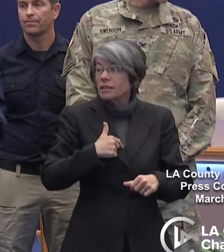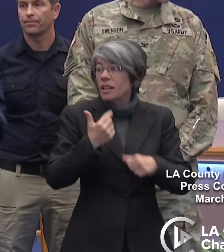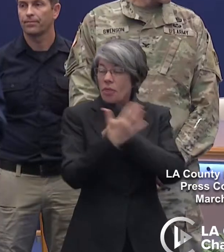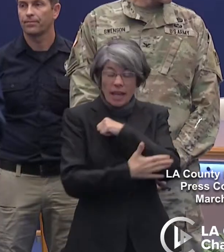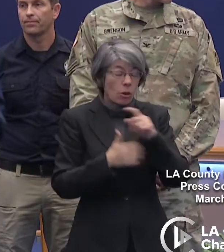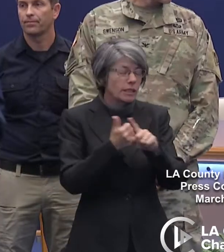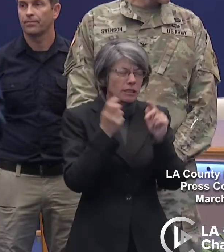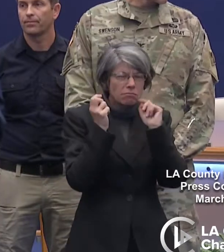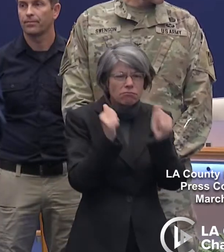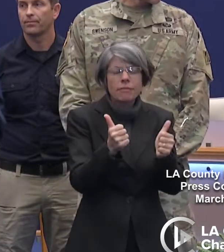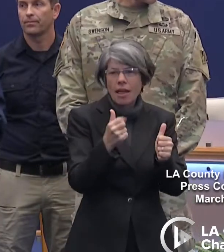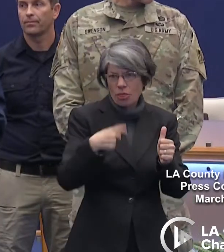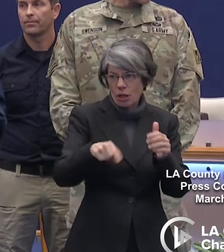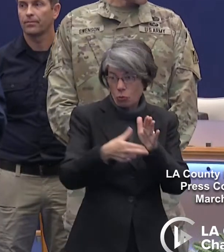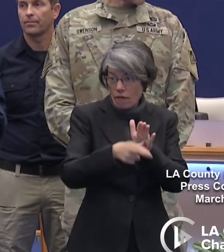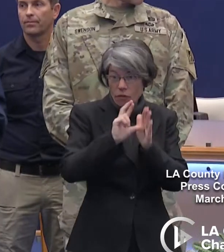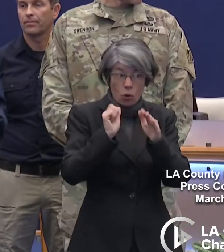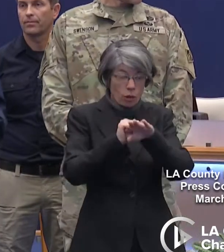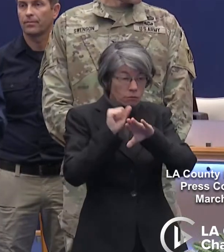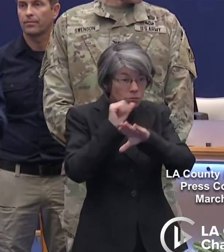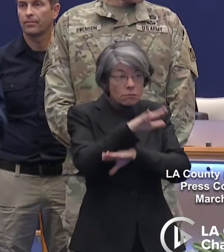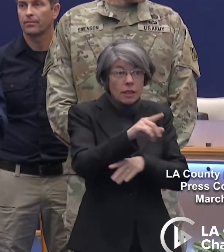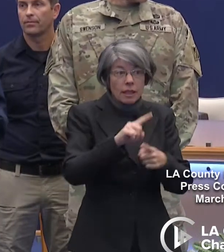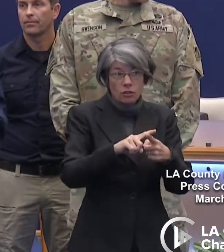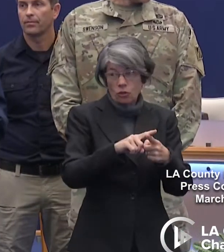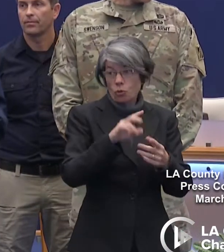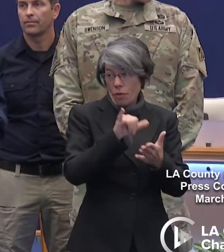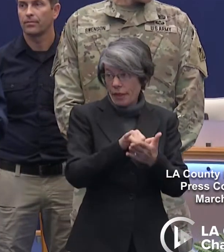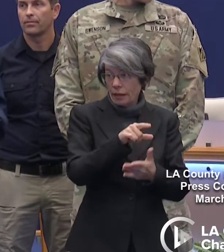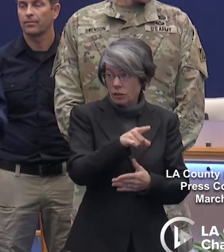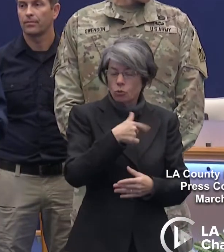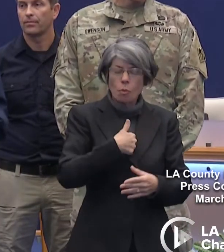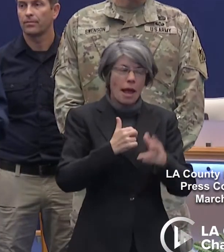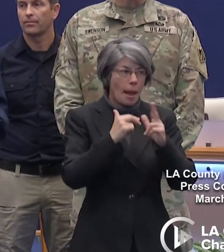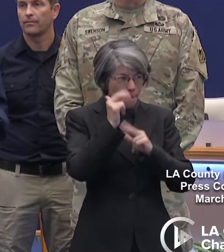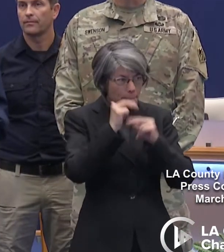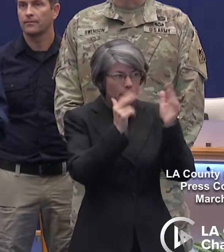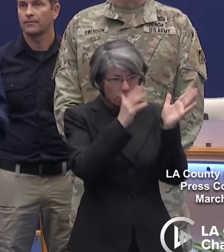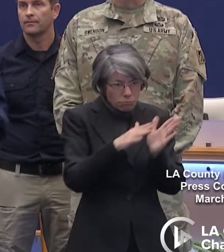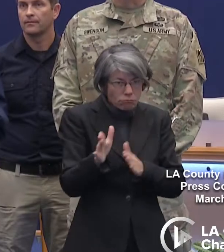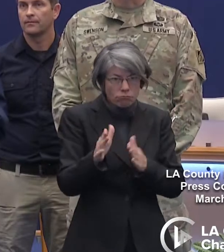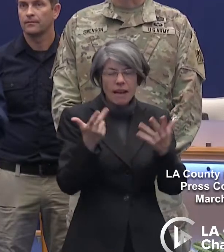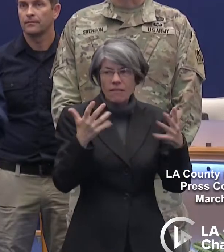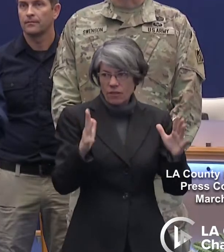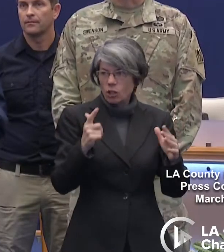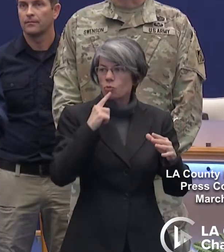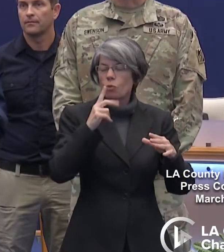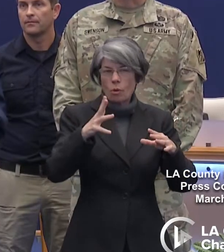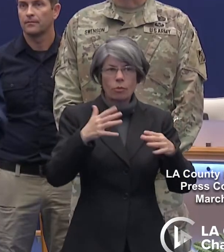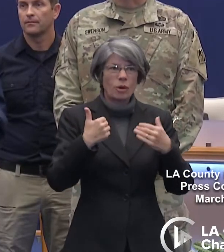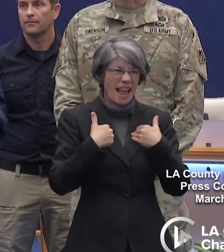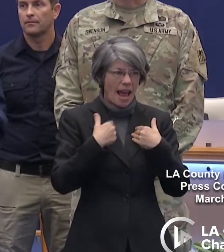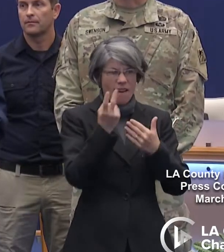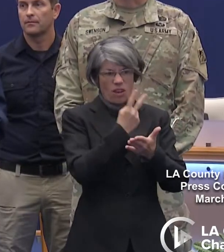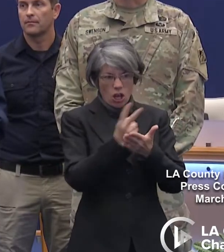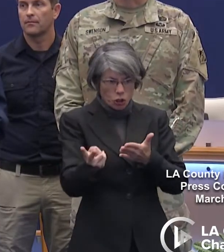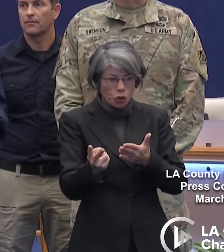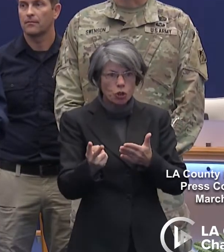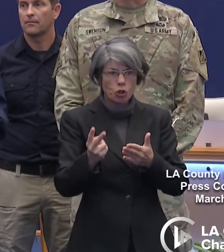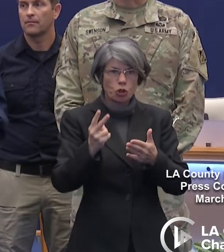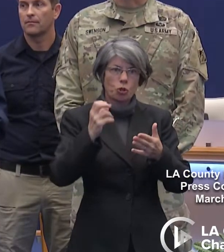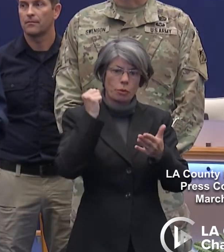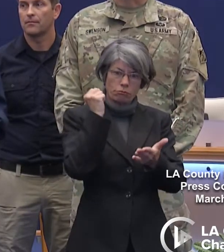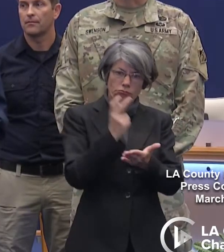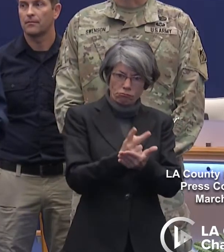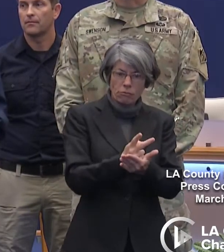is expediting these reviews. Once you submit your building permit, we have building plans. We will have a 2-week turnaround